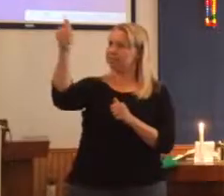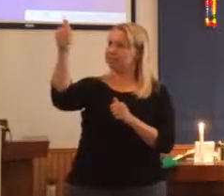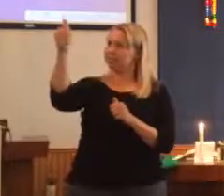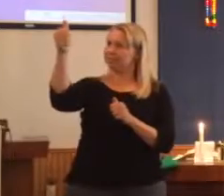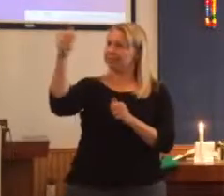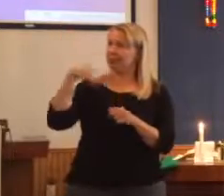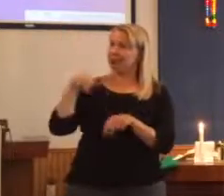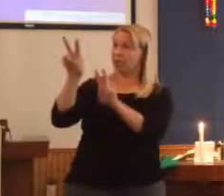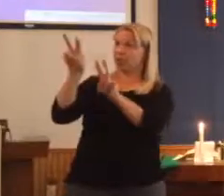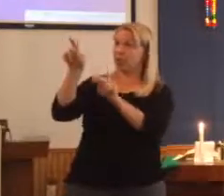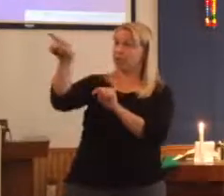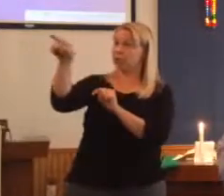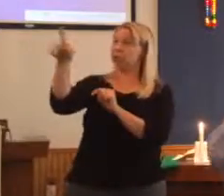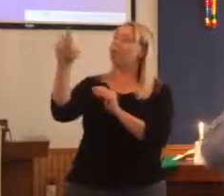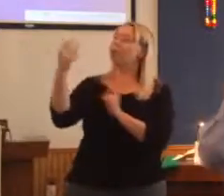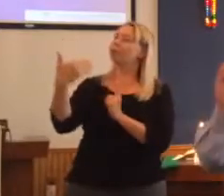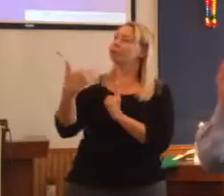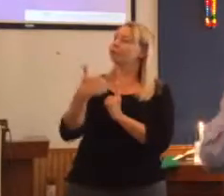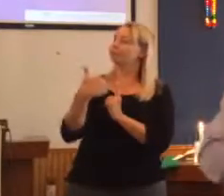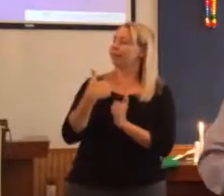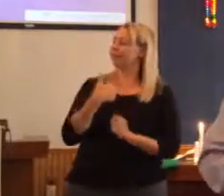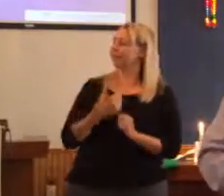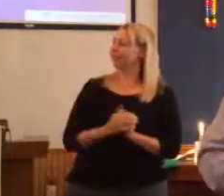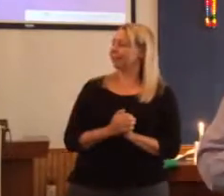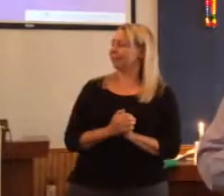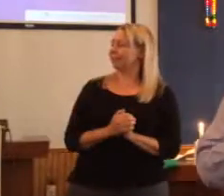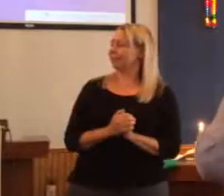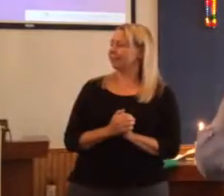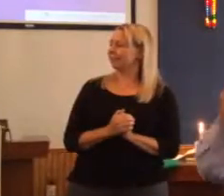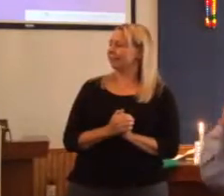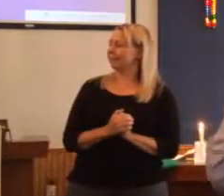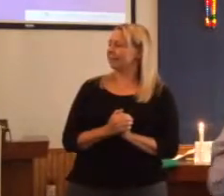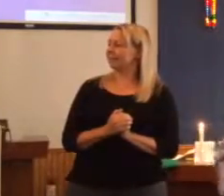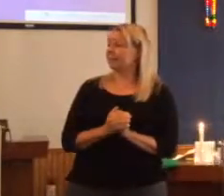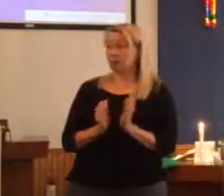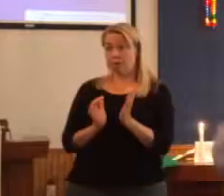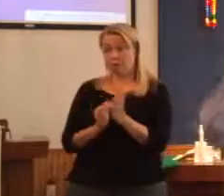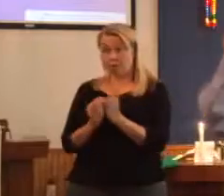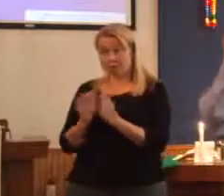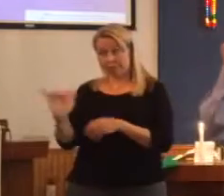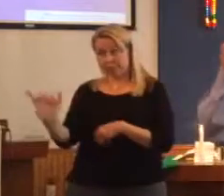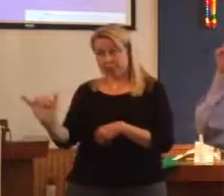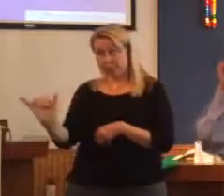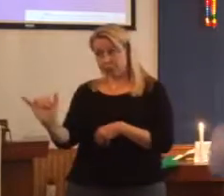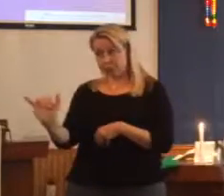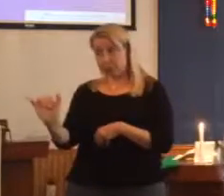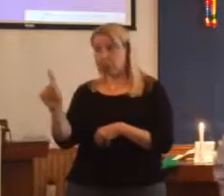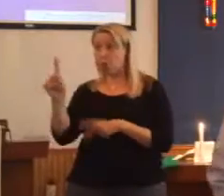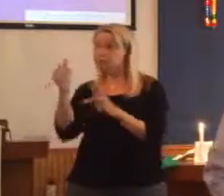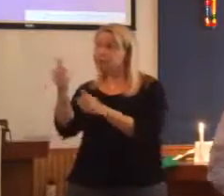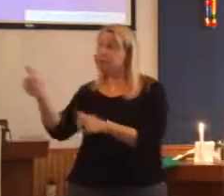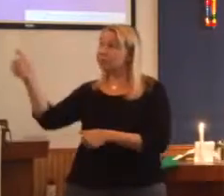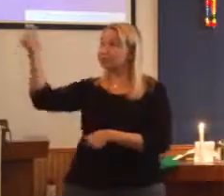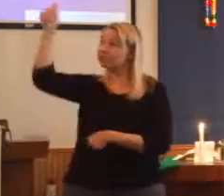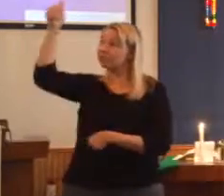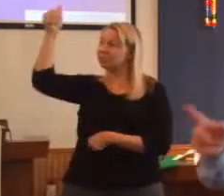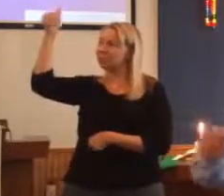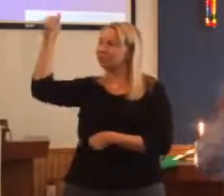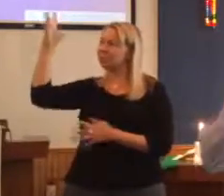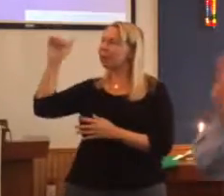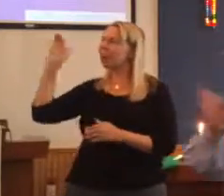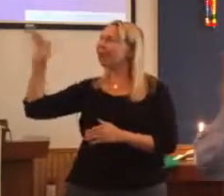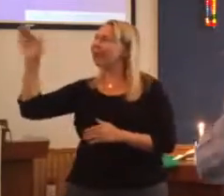we admire. And often by those who are in charge, whatever